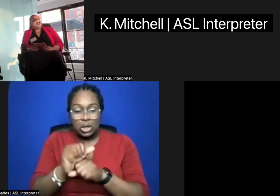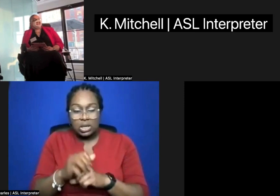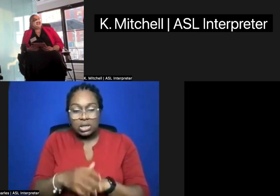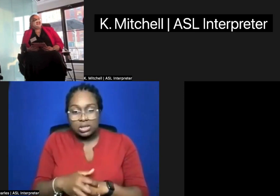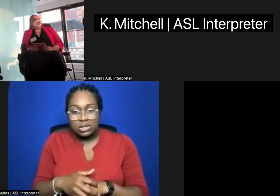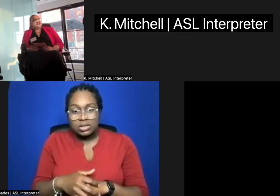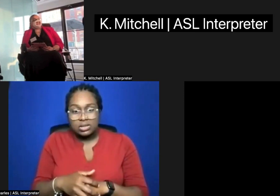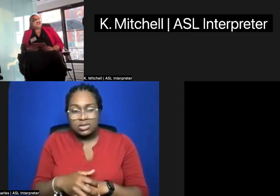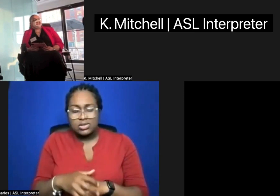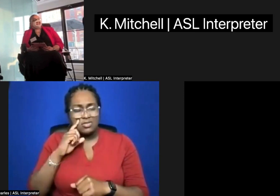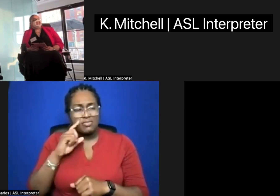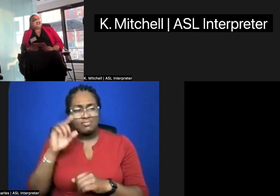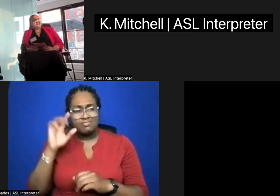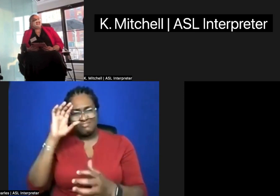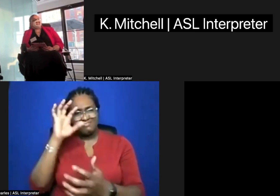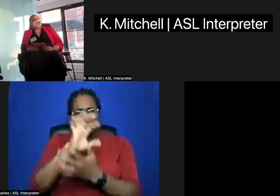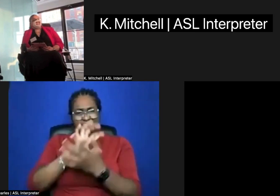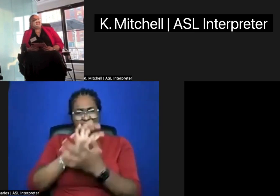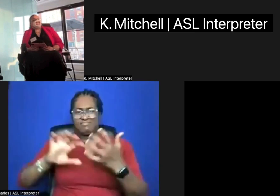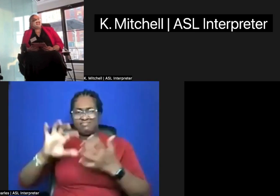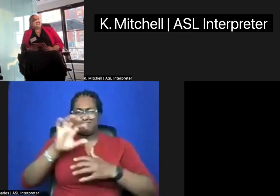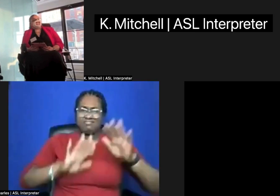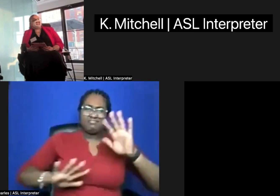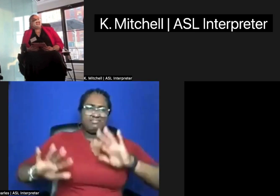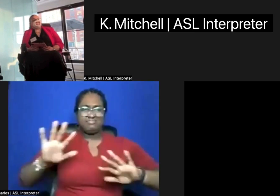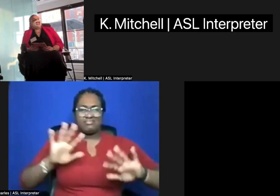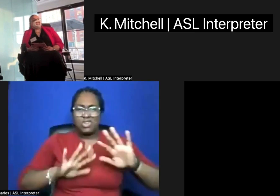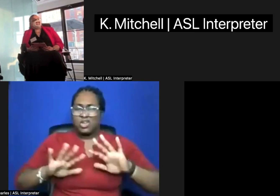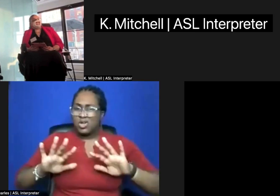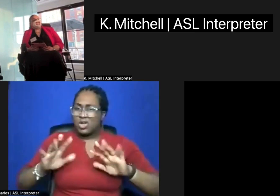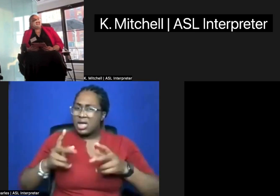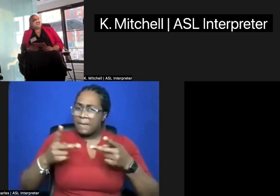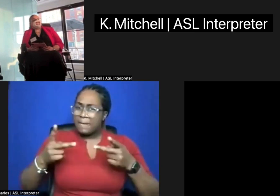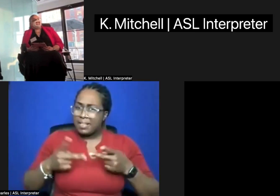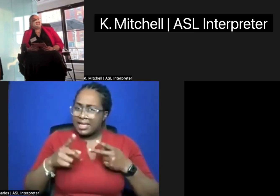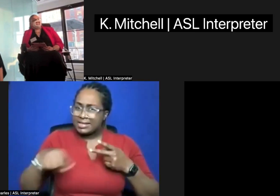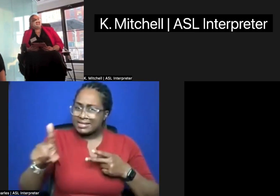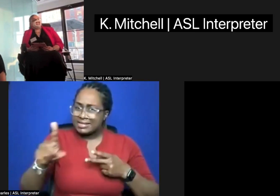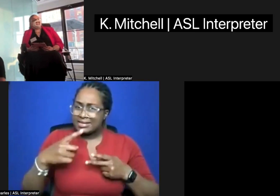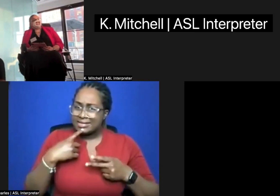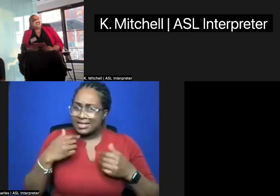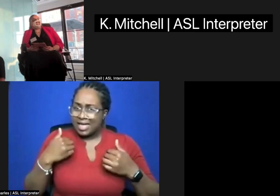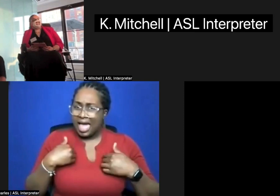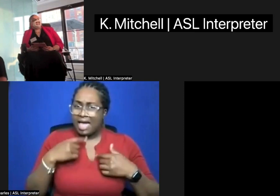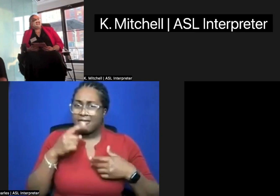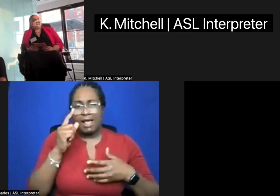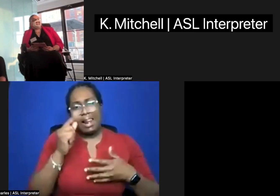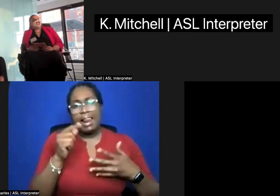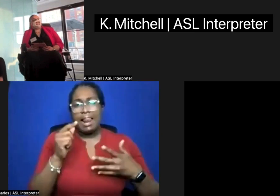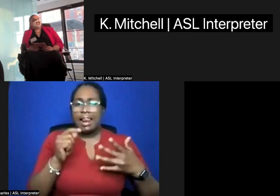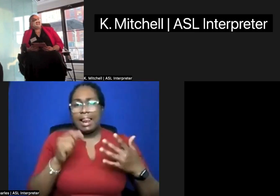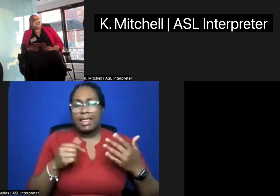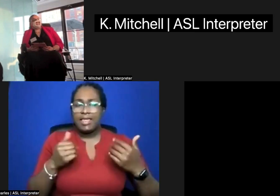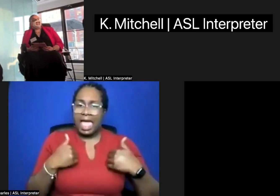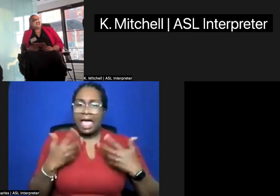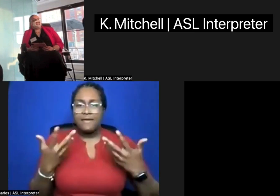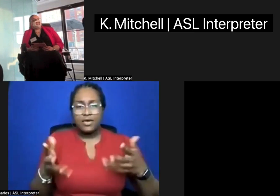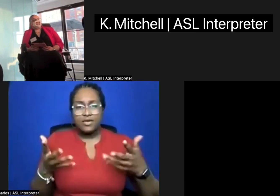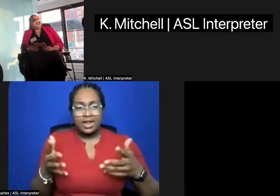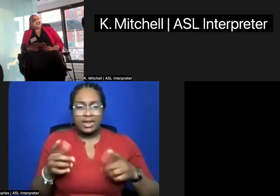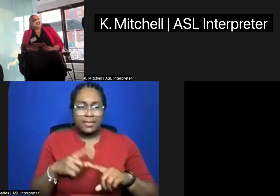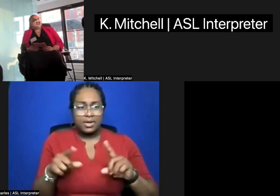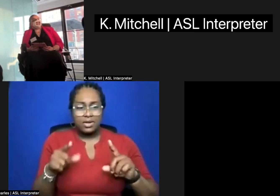They're confused when they get to a place when they're hired and they say that they have these initiatives. So I'm just curious if you've had that